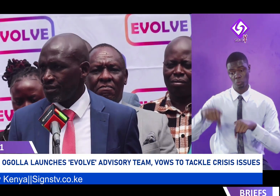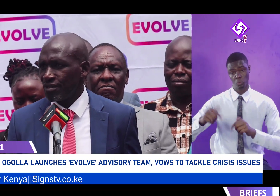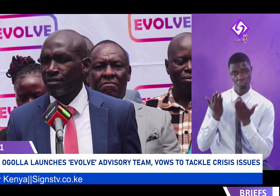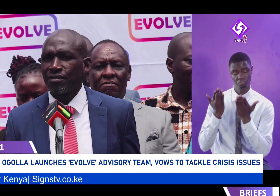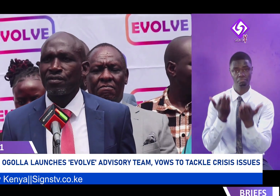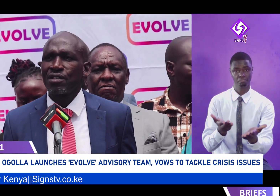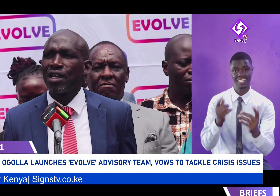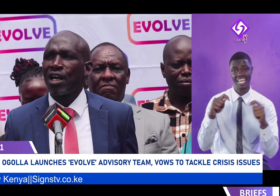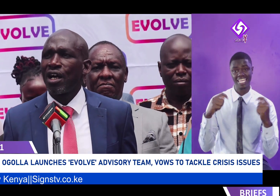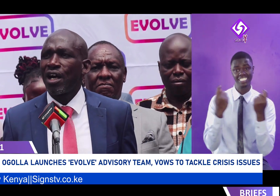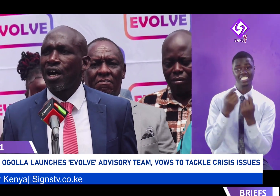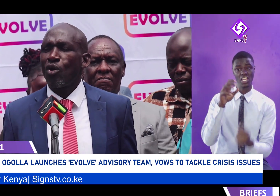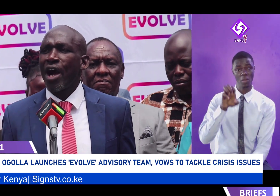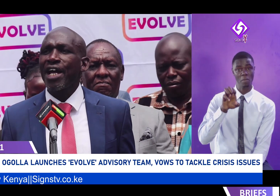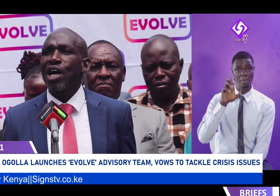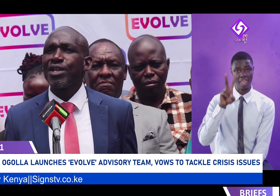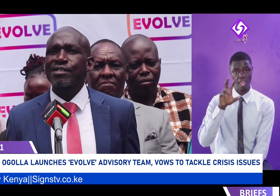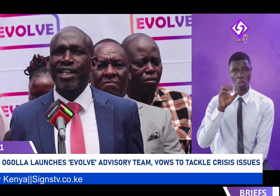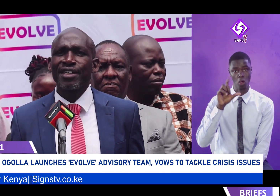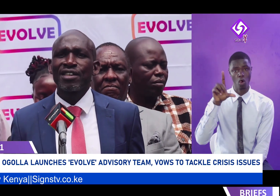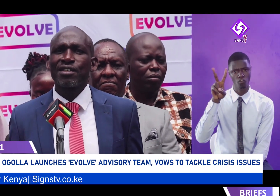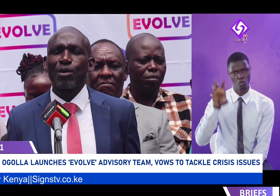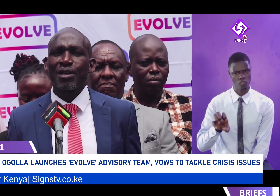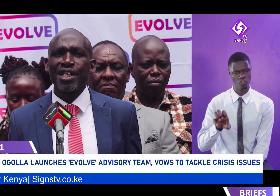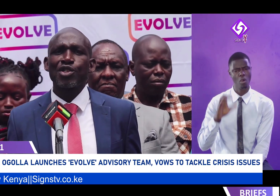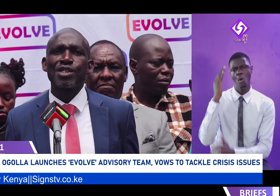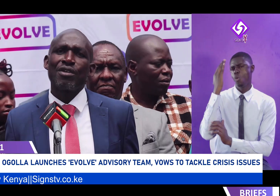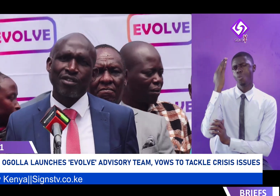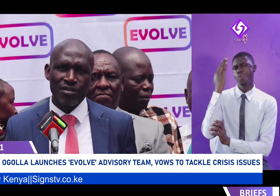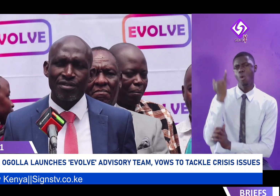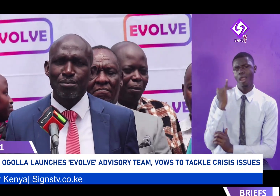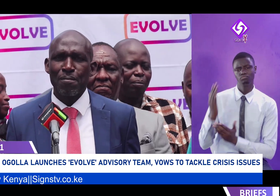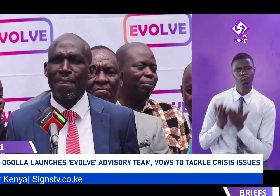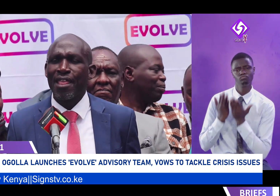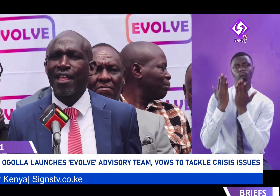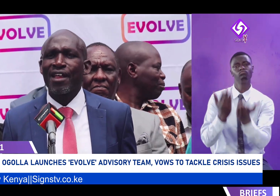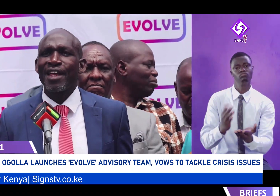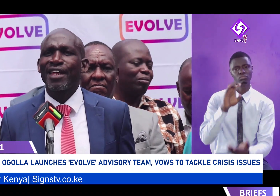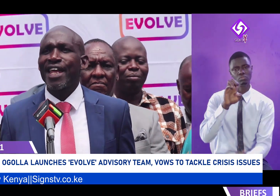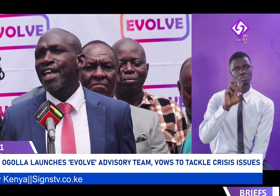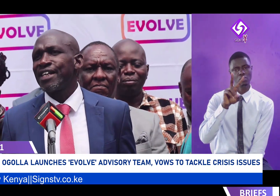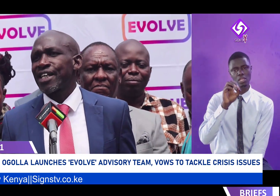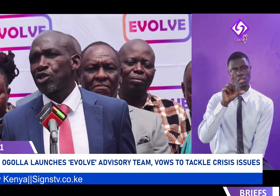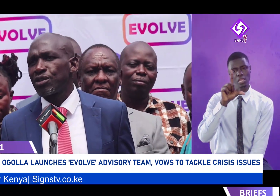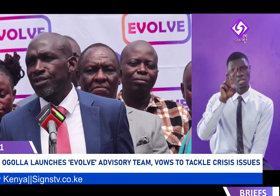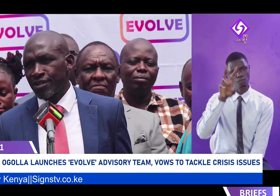Evolve. Why are we saying we present you Team Evolve? Kenya is at